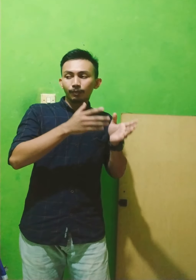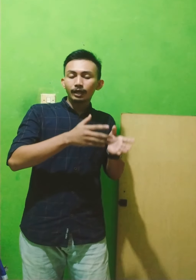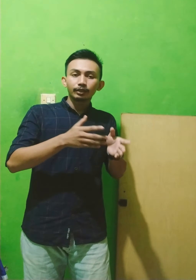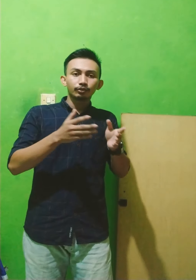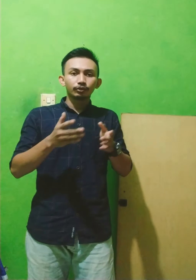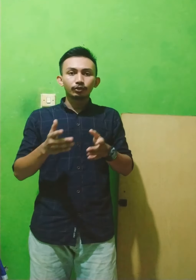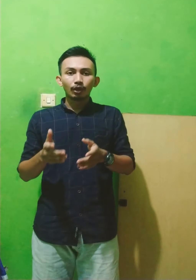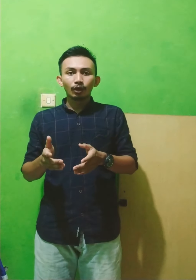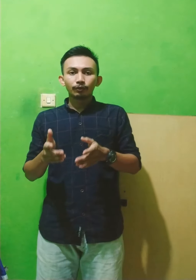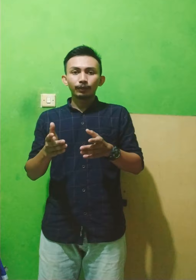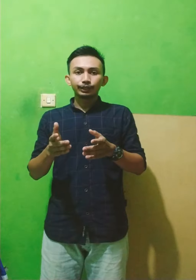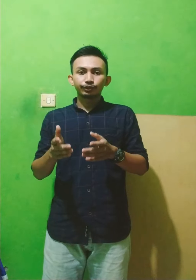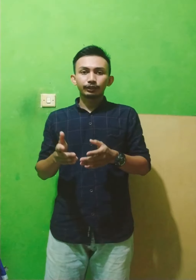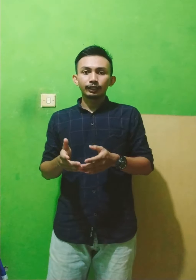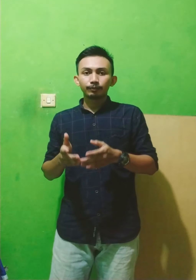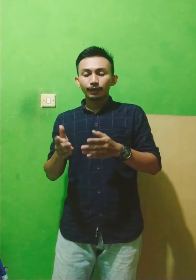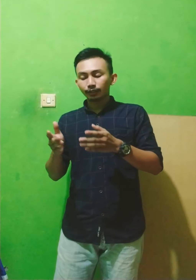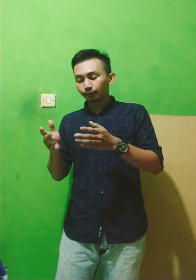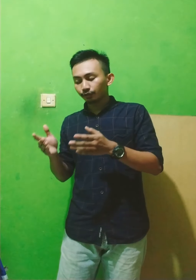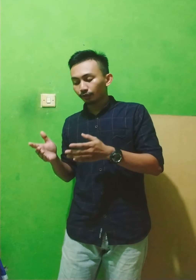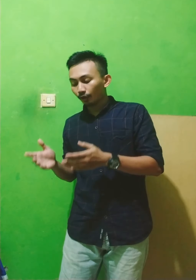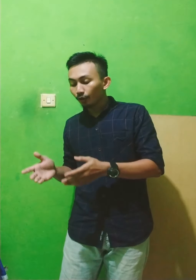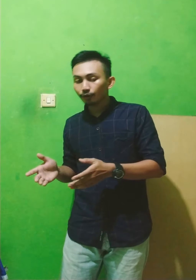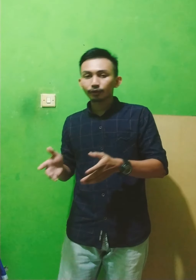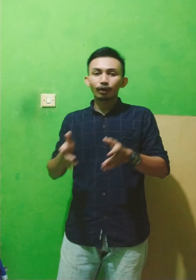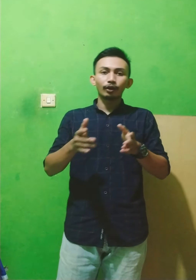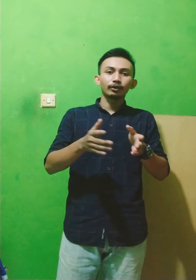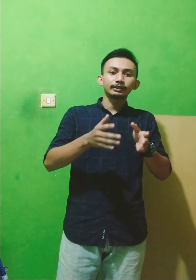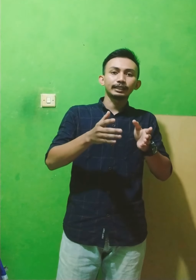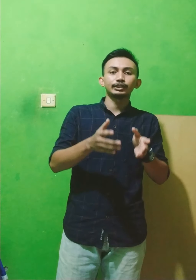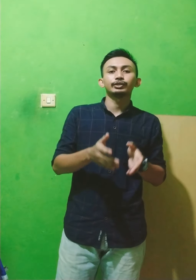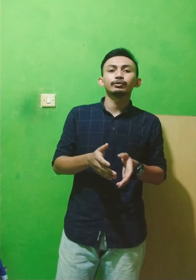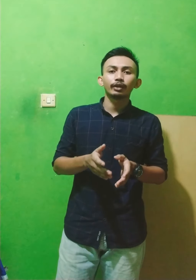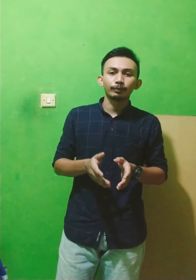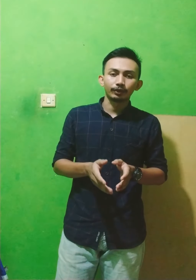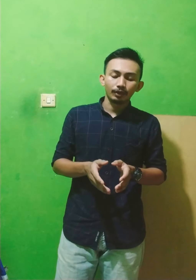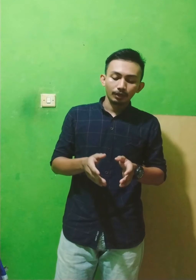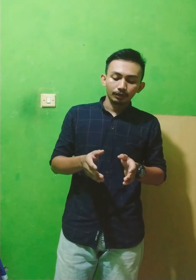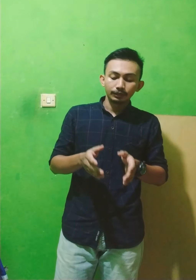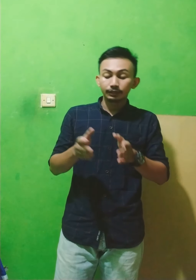by done by circling back to your hook or attention grabber, the same,